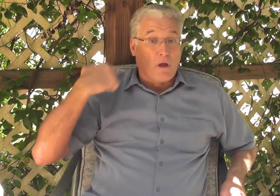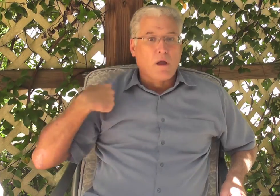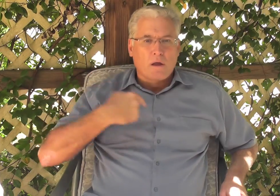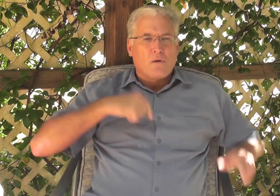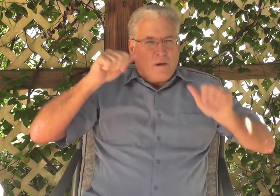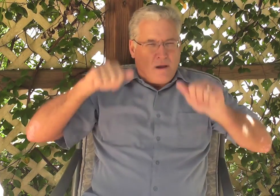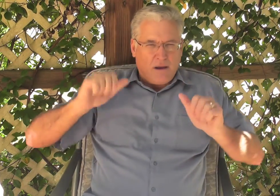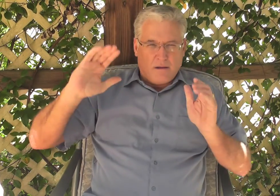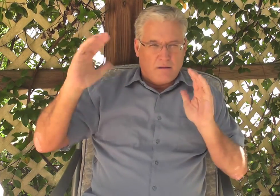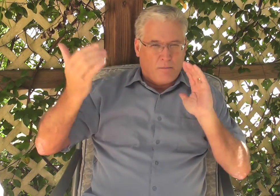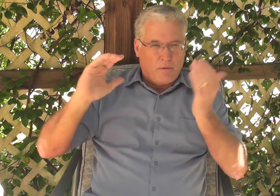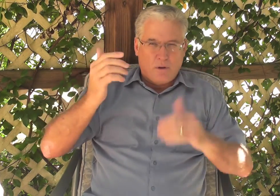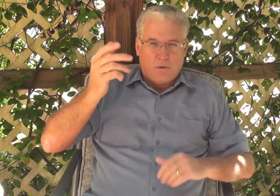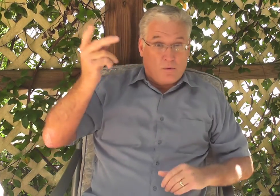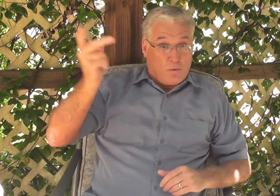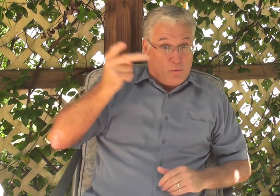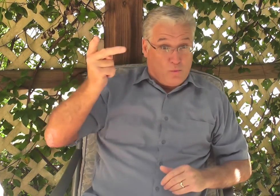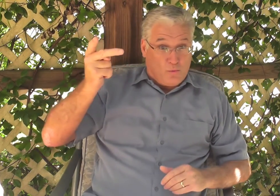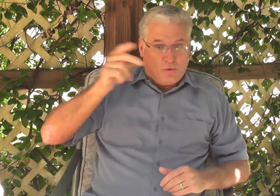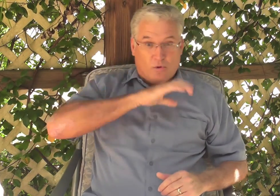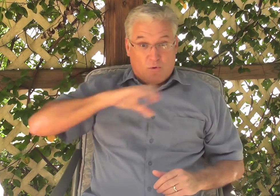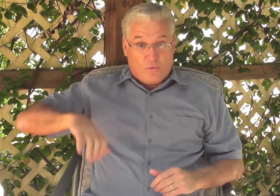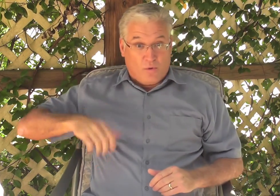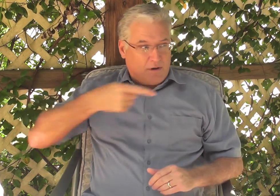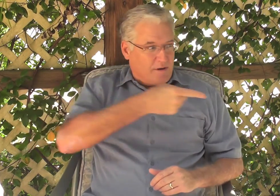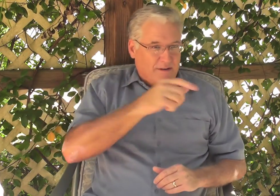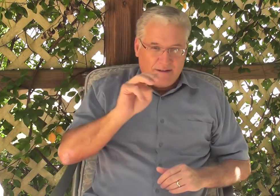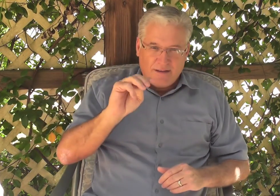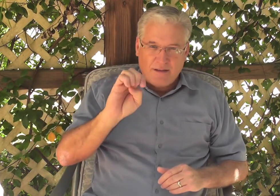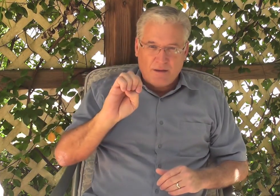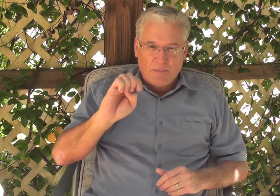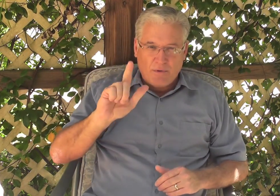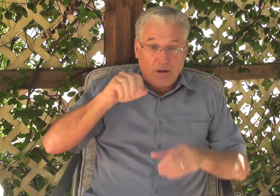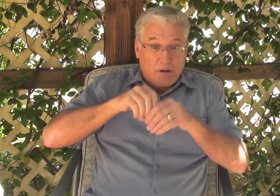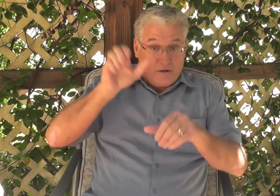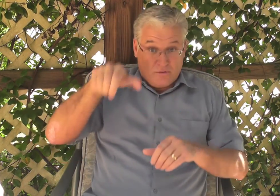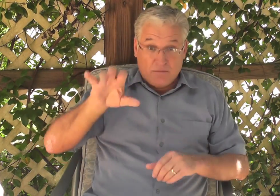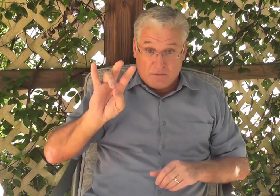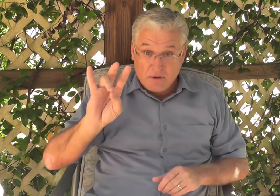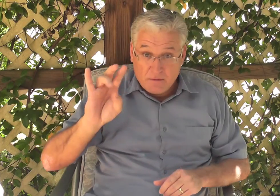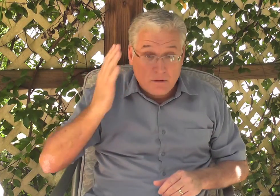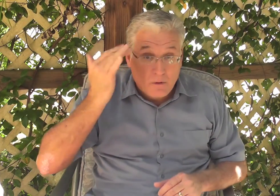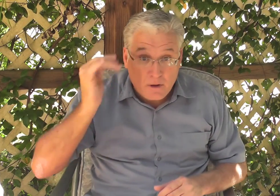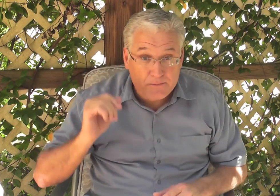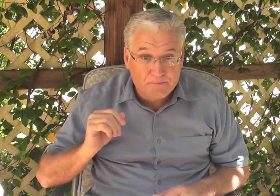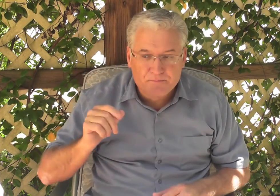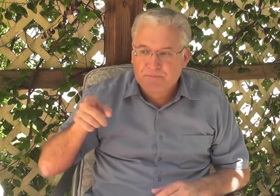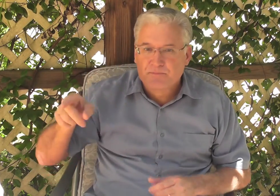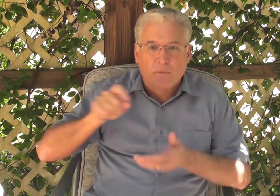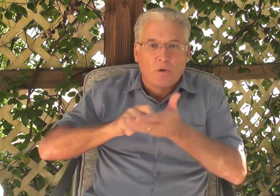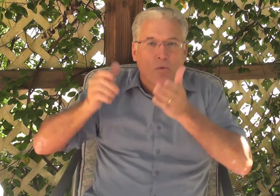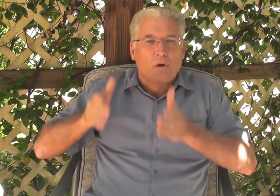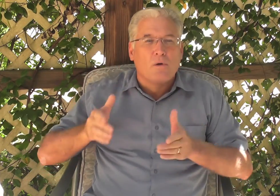higher. And the reason that we can compare them is because Christ and Melchizedek, in chapter 7,